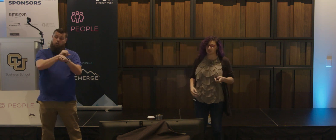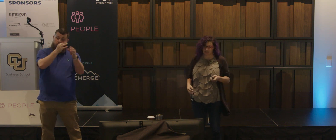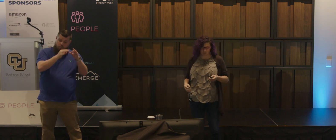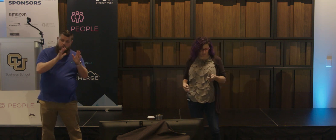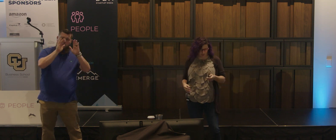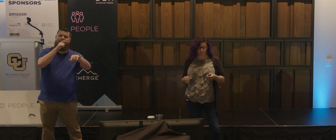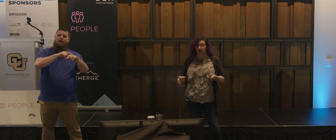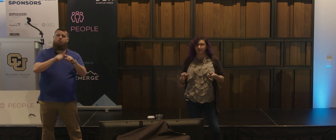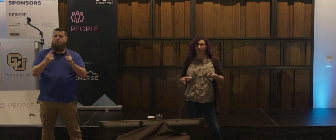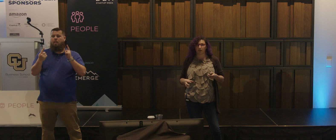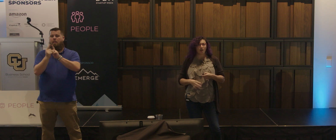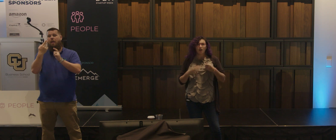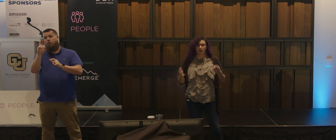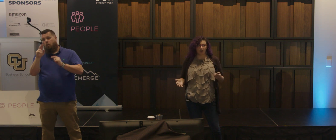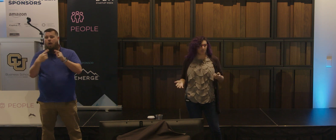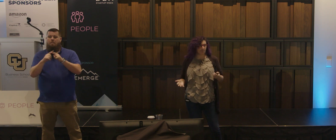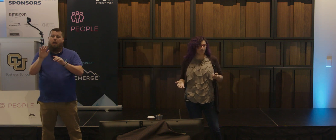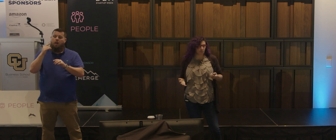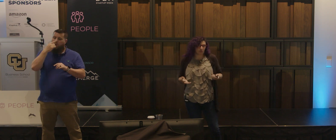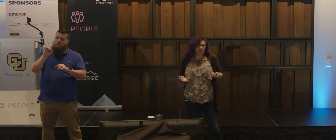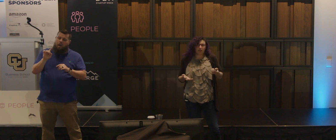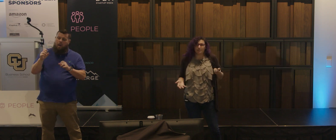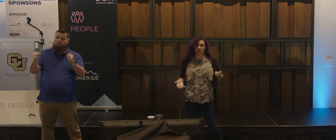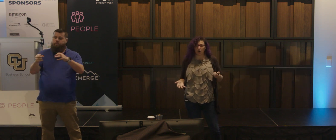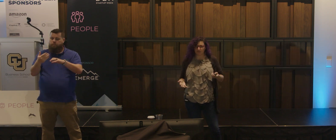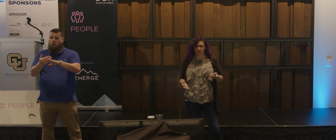time to talk to HR about putting together a